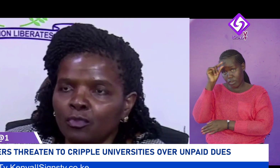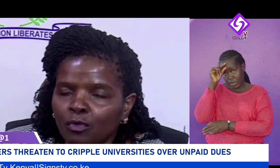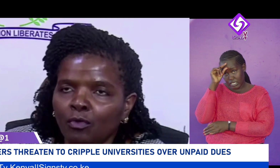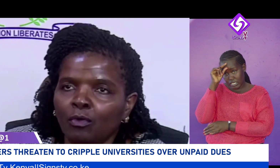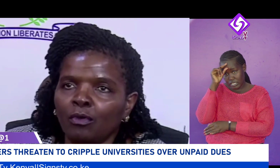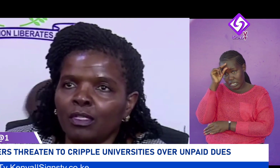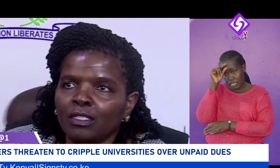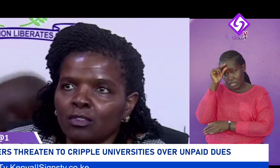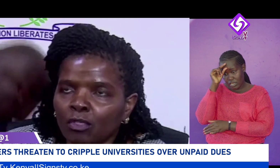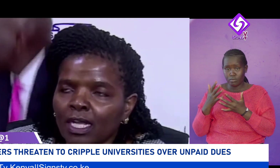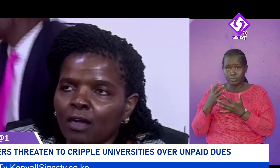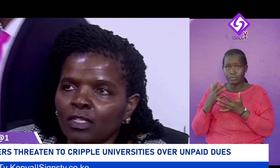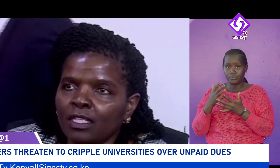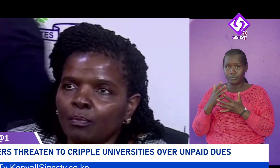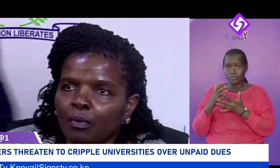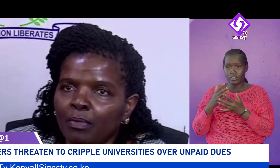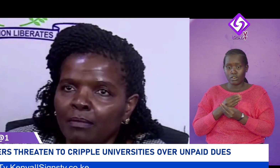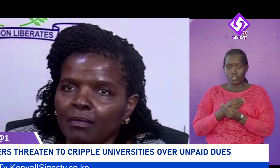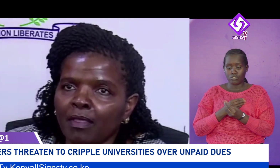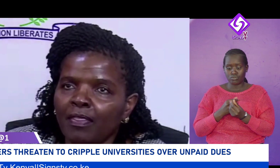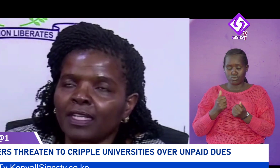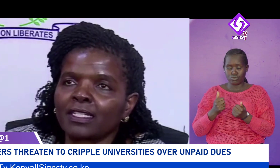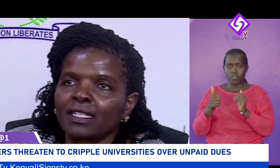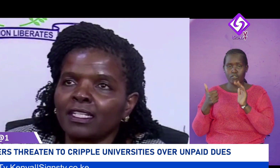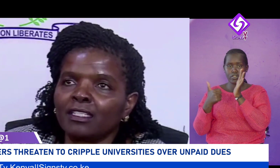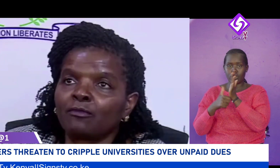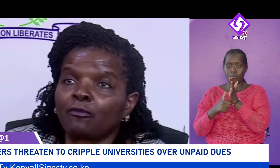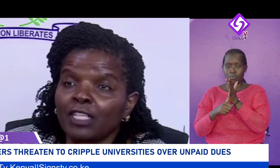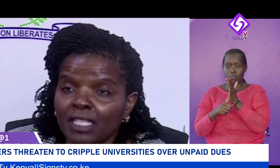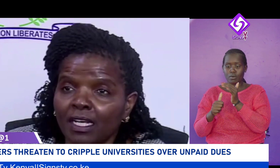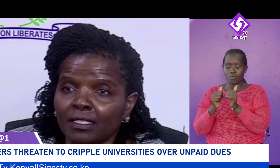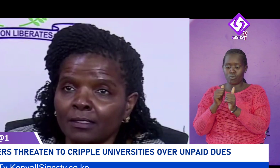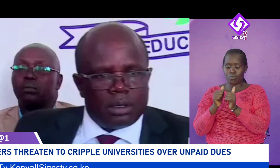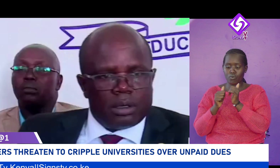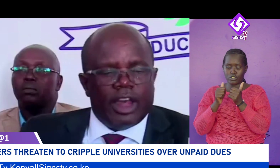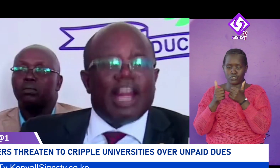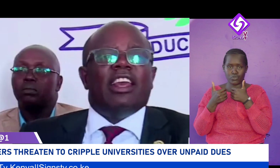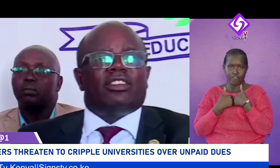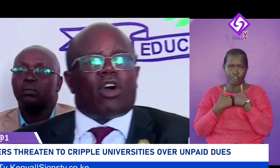to sort out the problem that is facing us. The release of